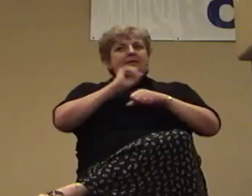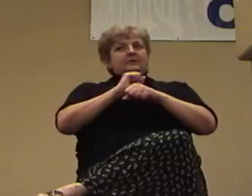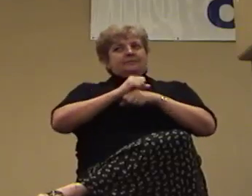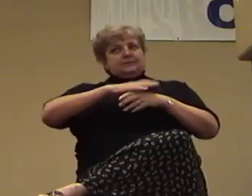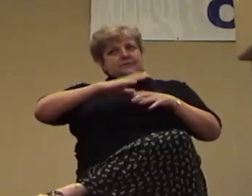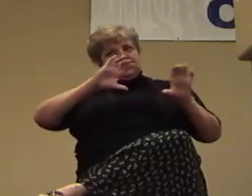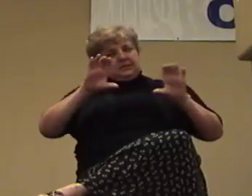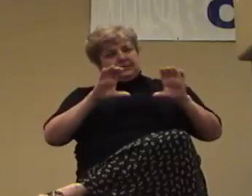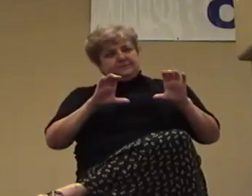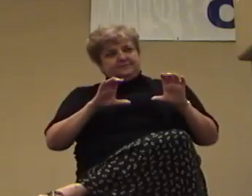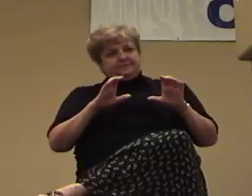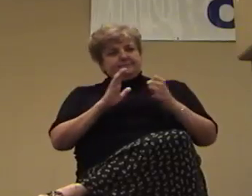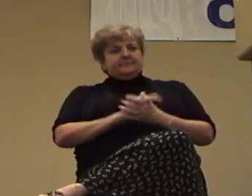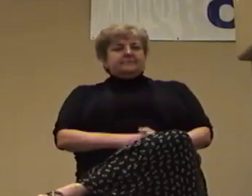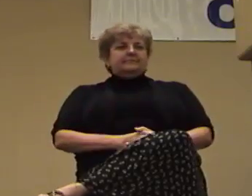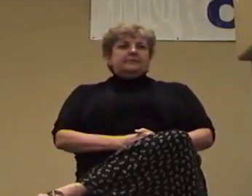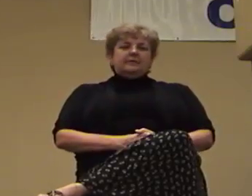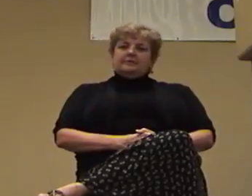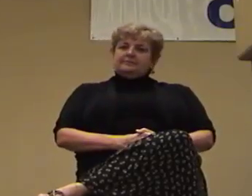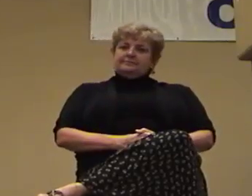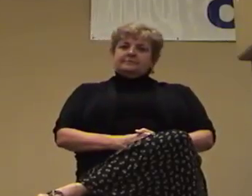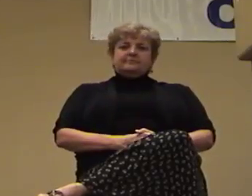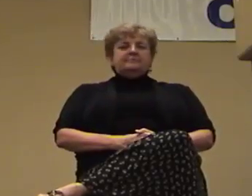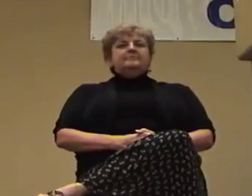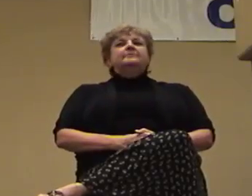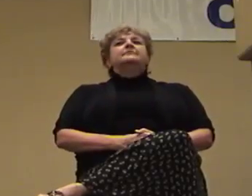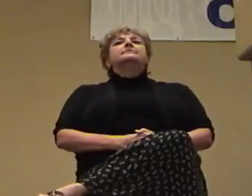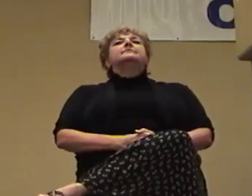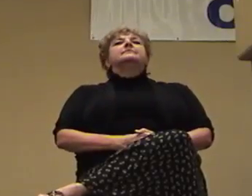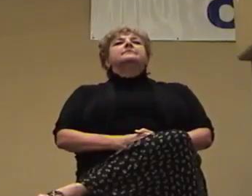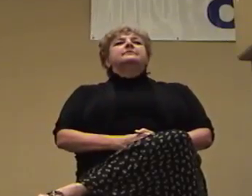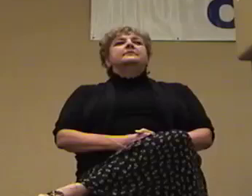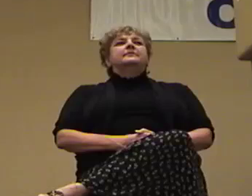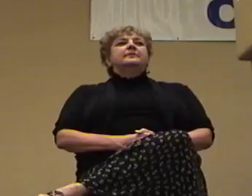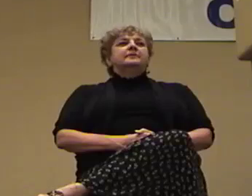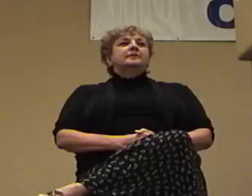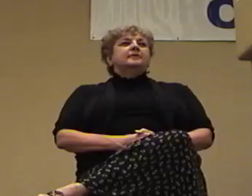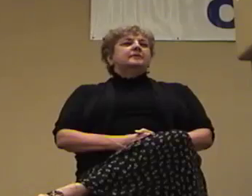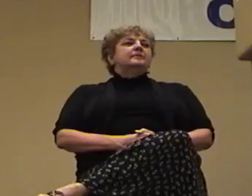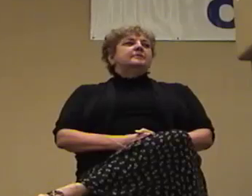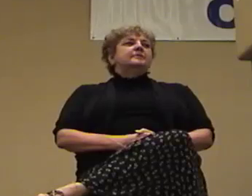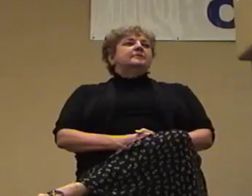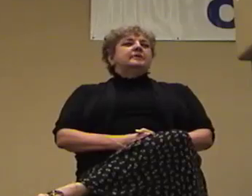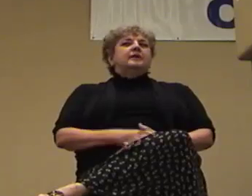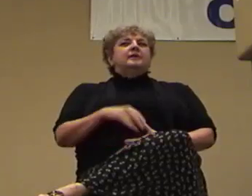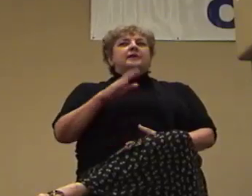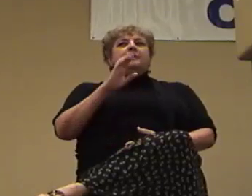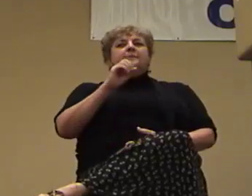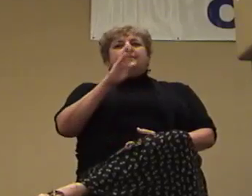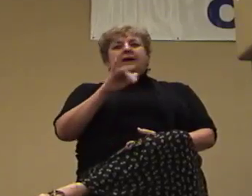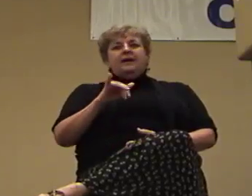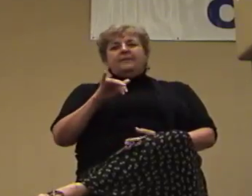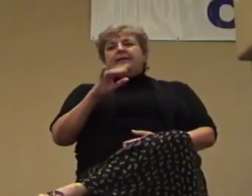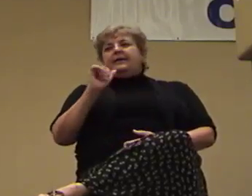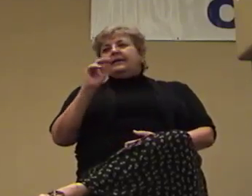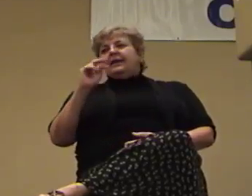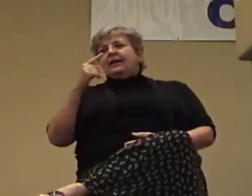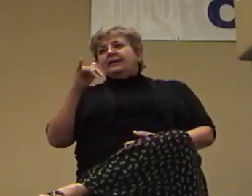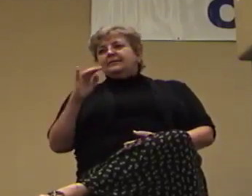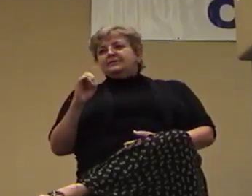right. I'm hanging out, you know, and support my friends Bobby and Angie, you know, this is good, because we have friendships forming,